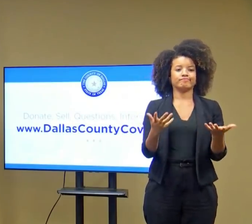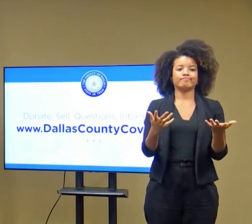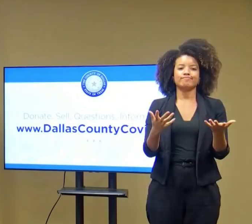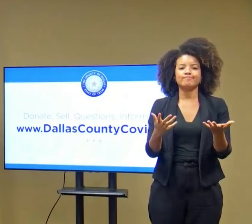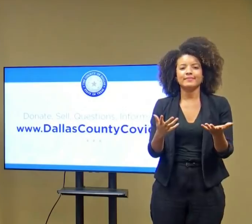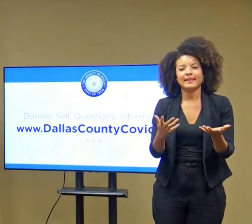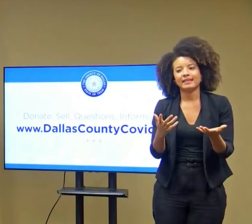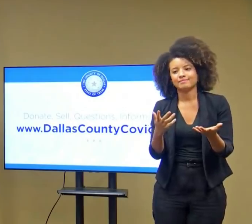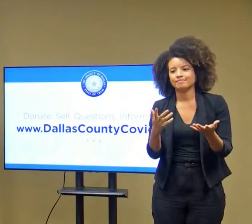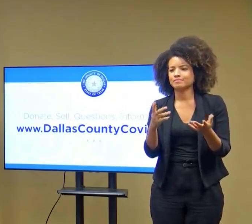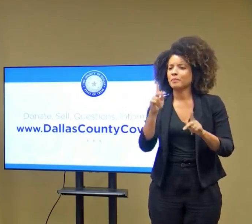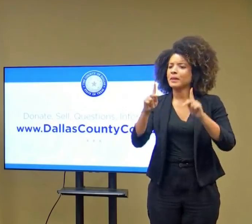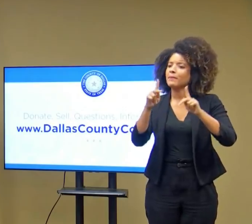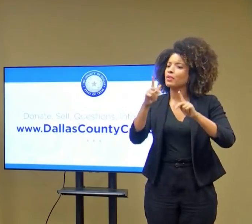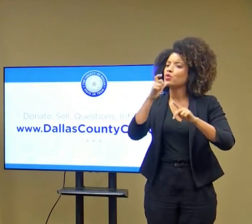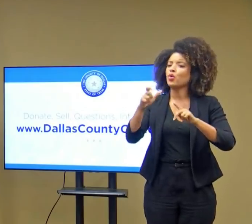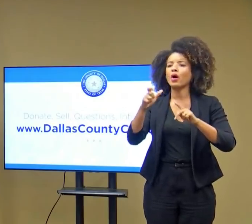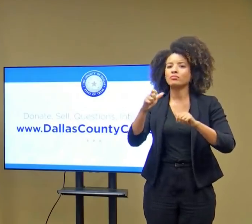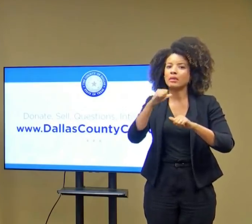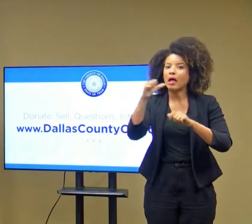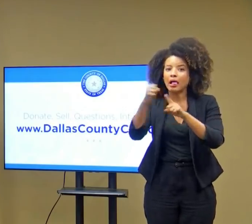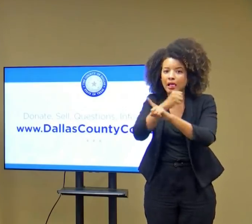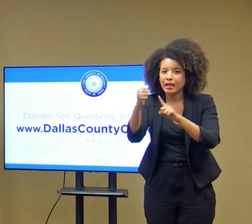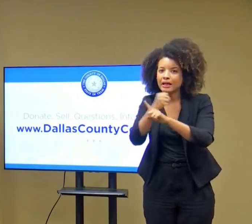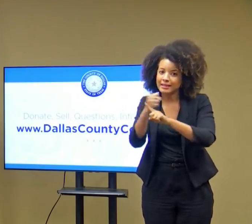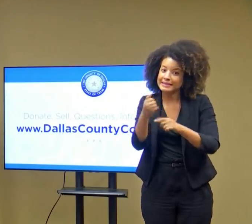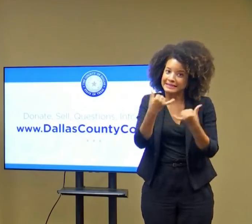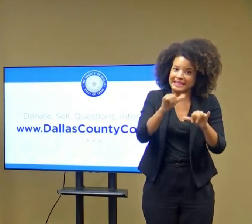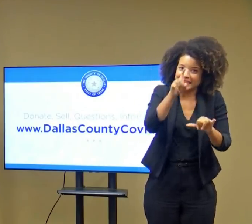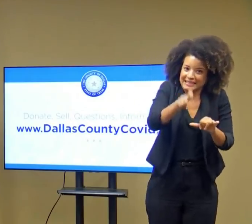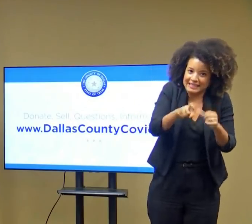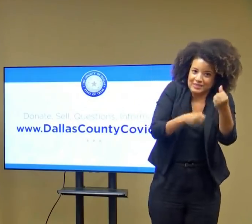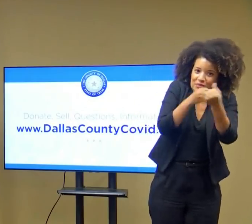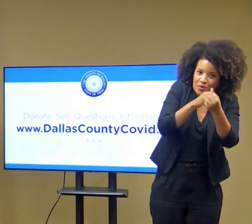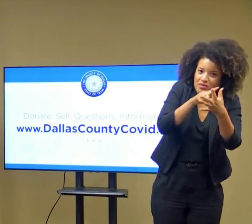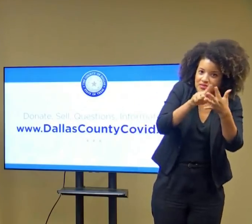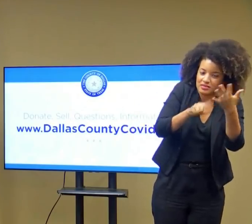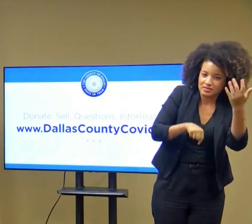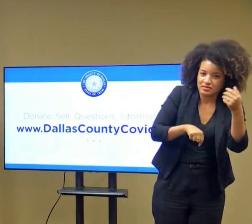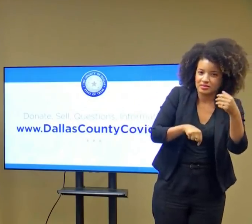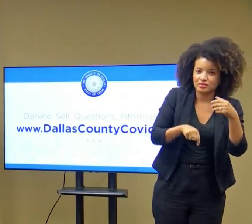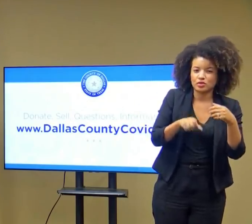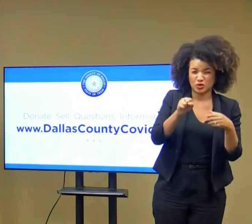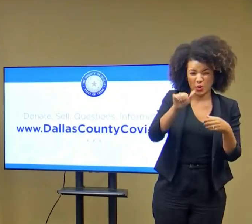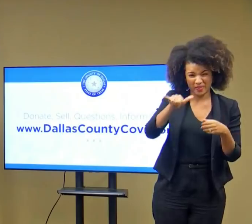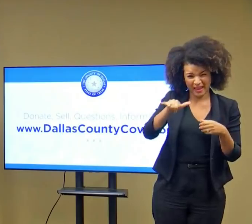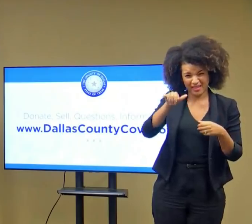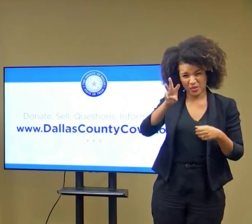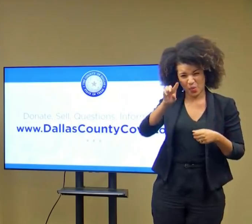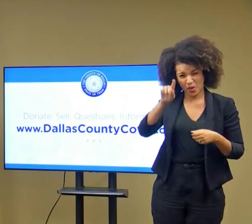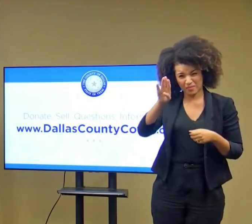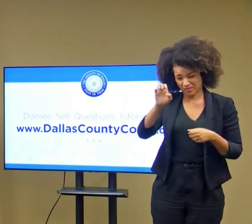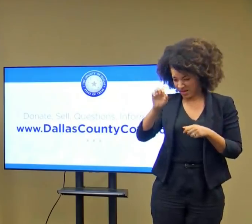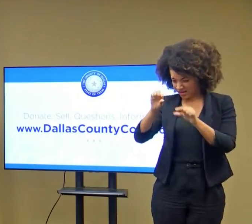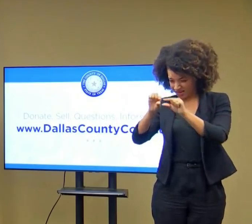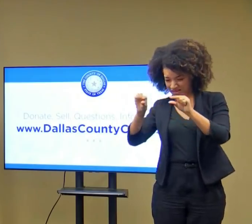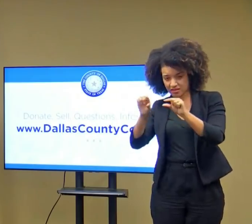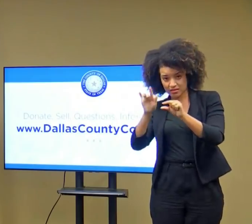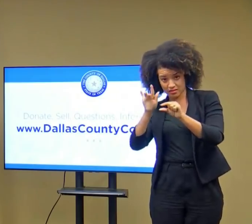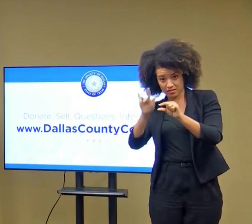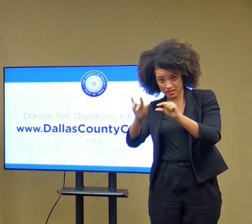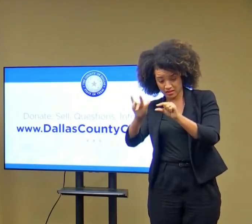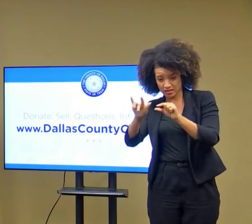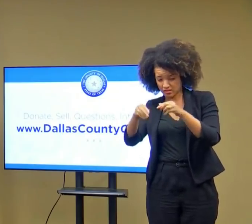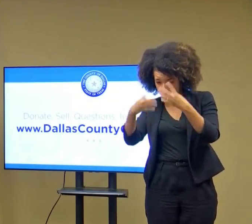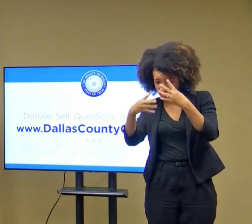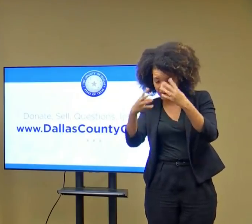these services. Regular folks need these services. You can click on that phone number and have a free call with someone